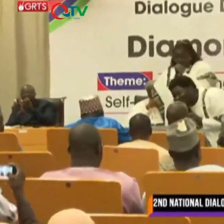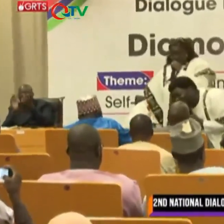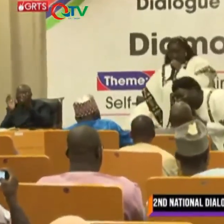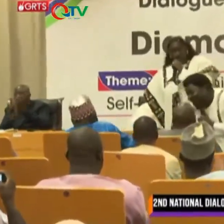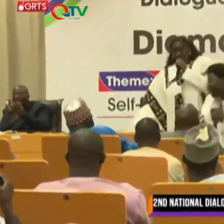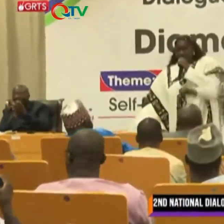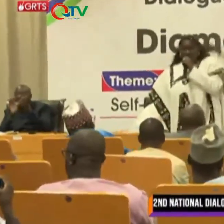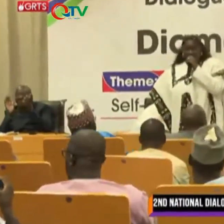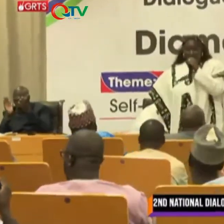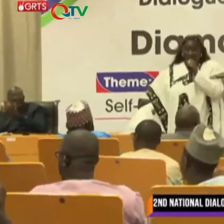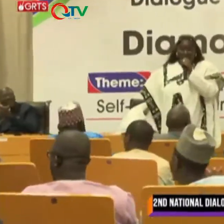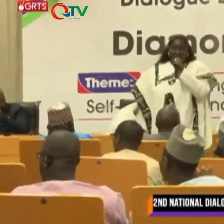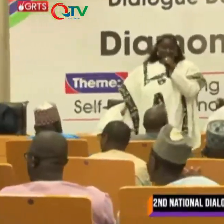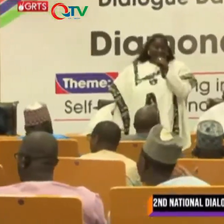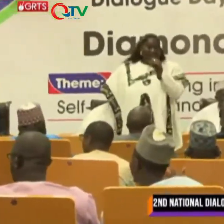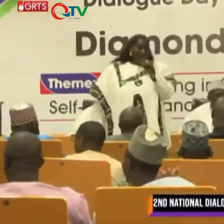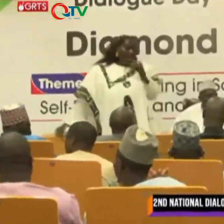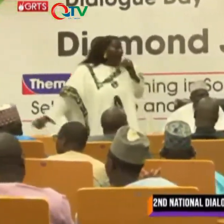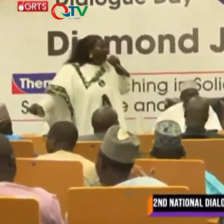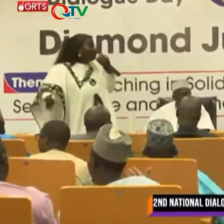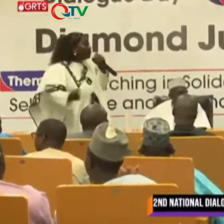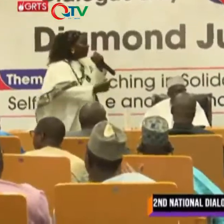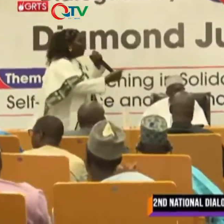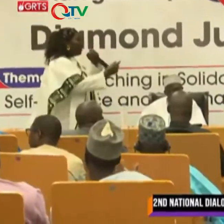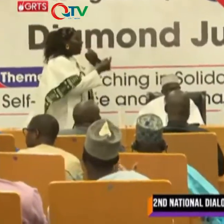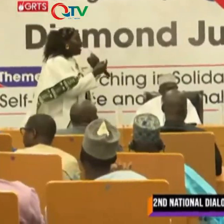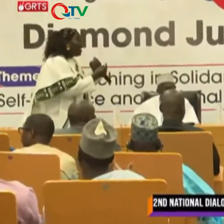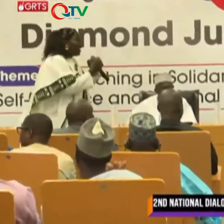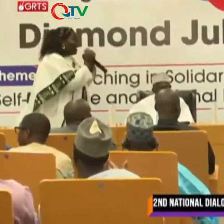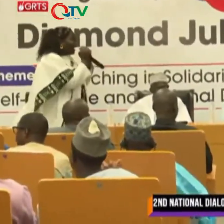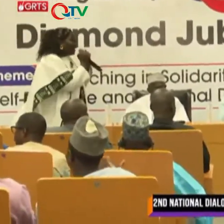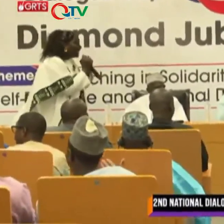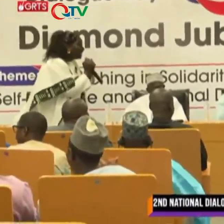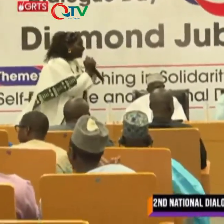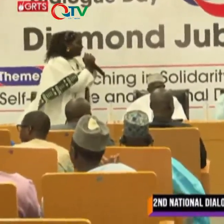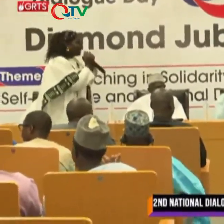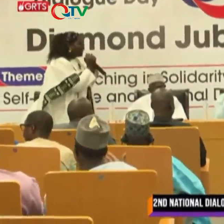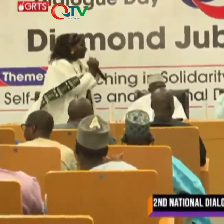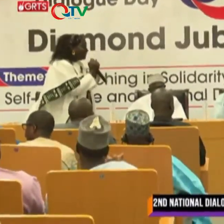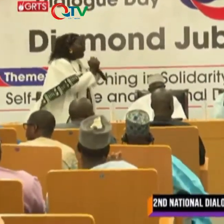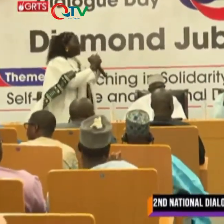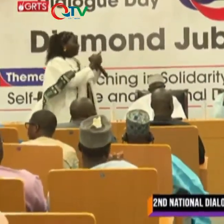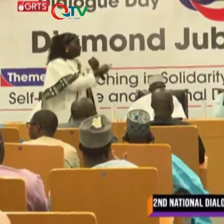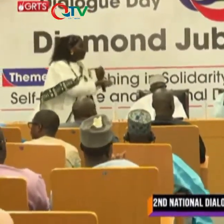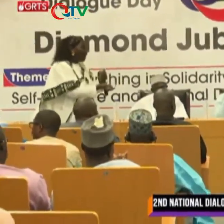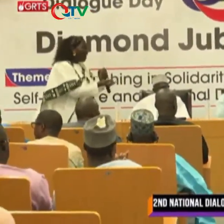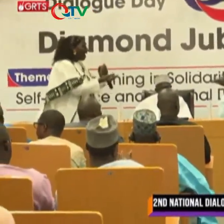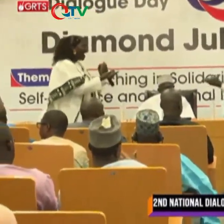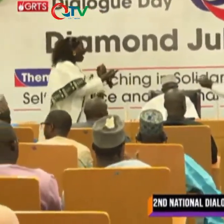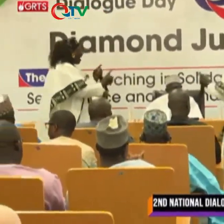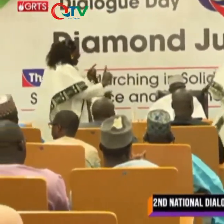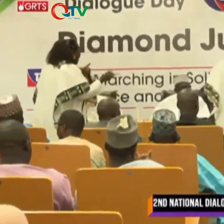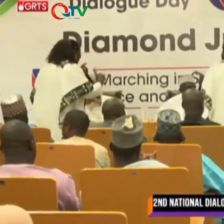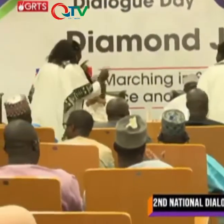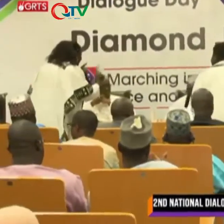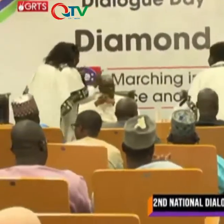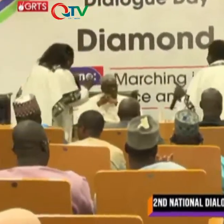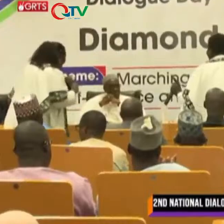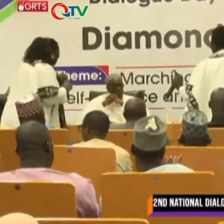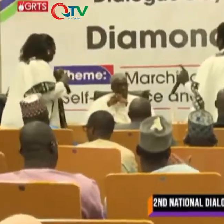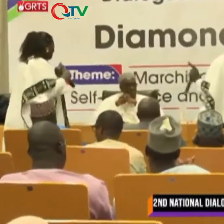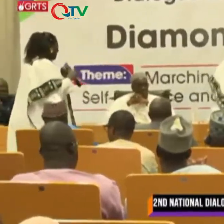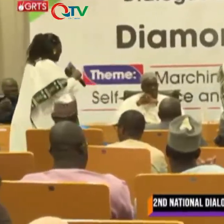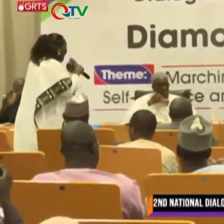Alpha Kumale Venta, Nube, Nania Killing, Mundua,